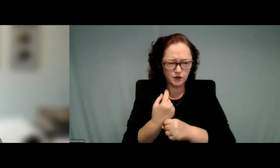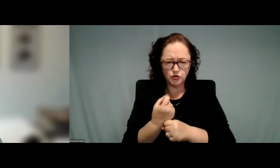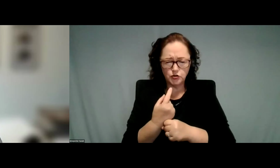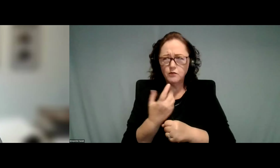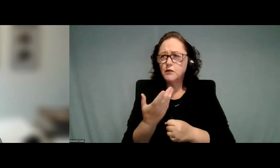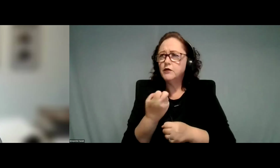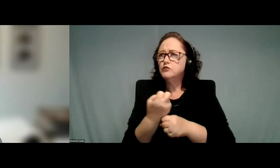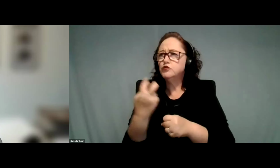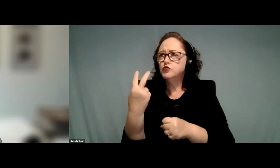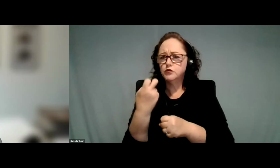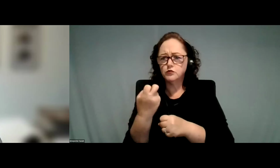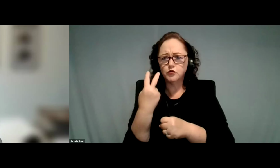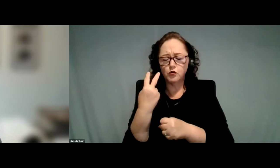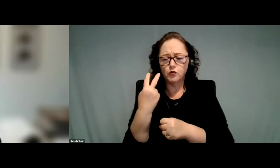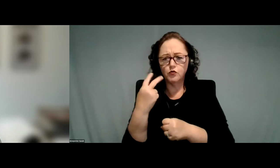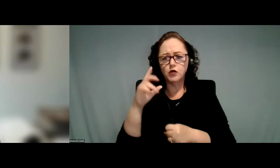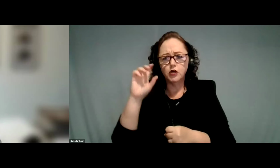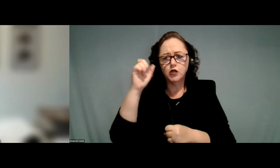Governor Pritzker in its budget said,